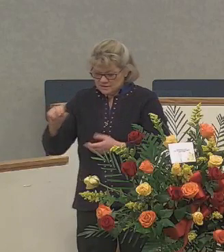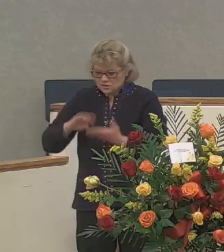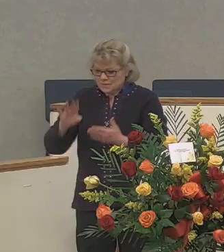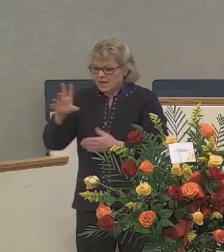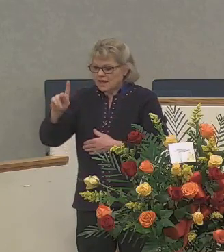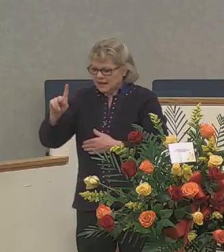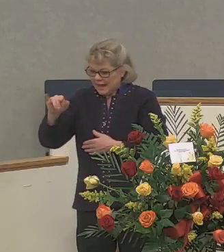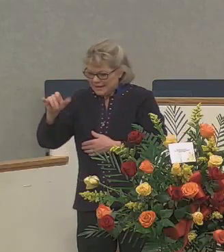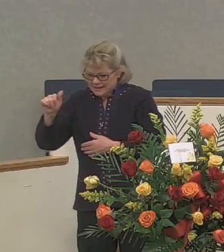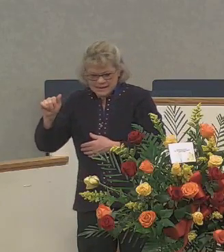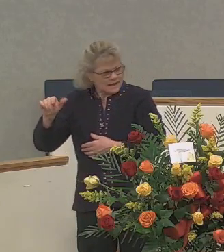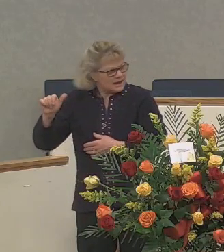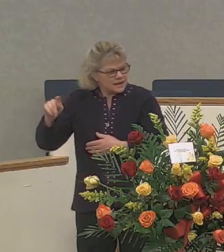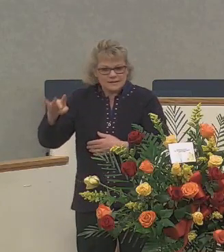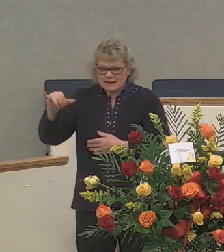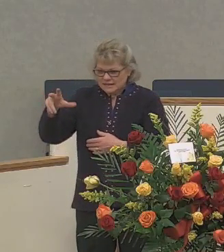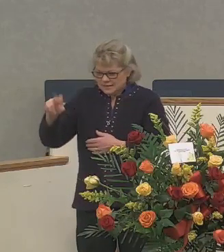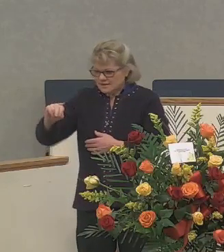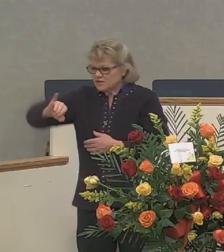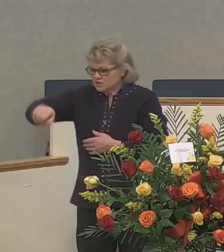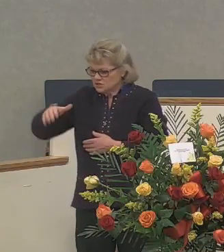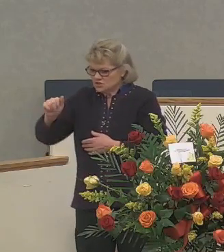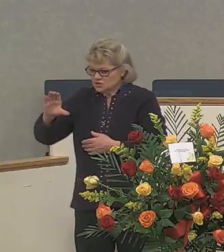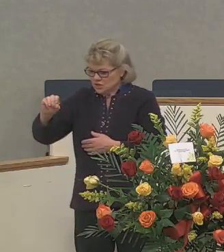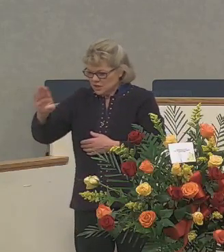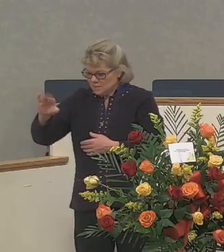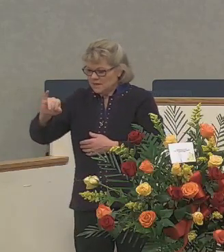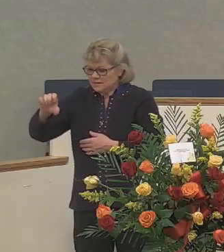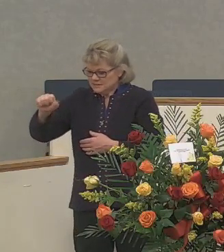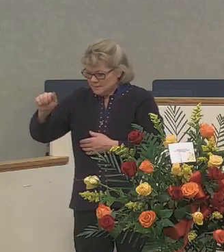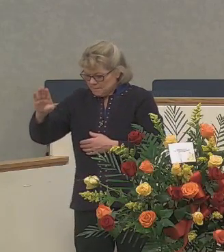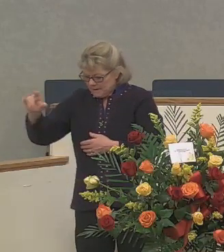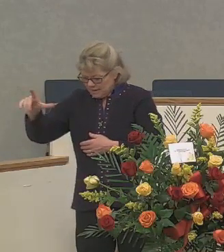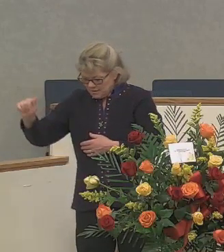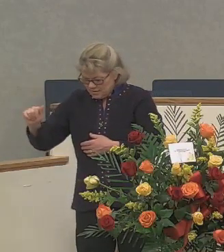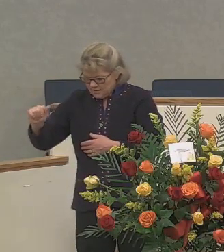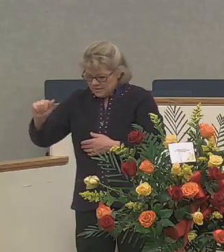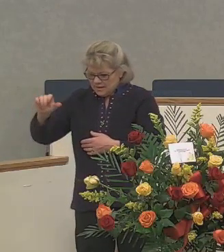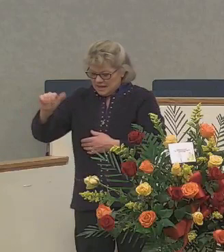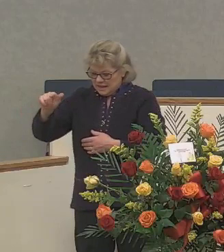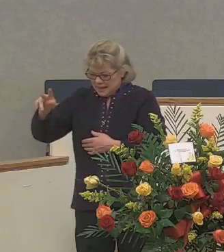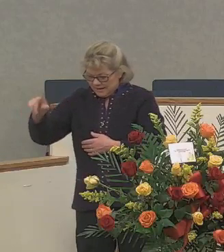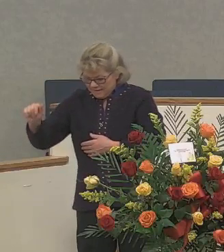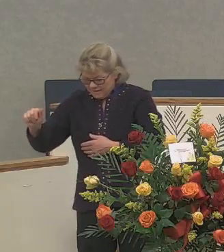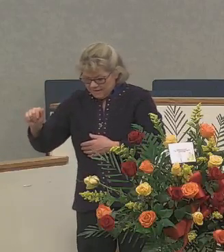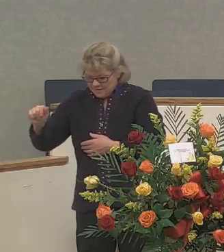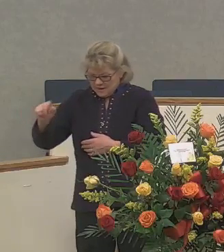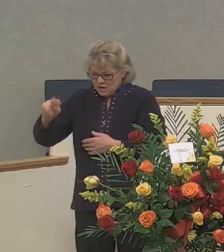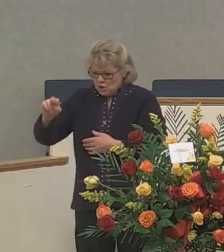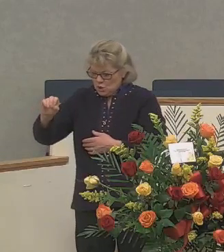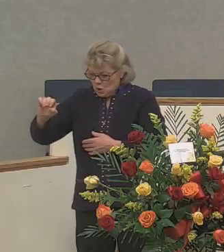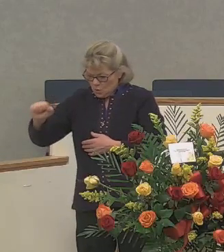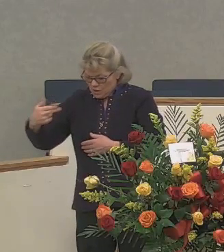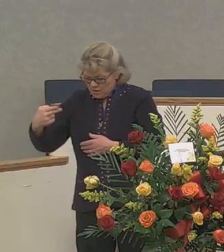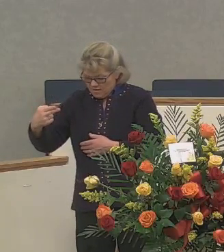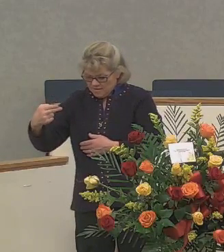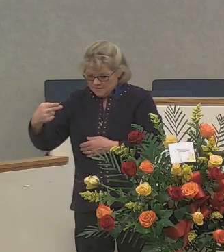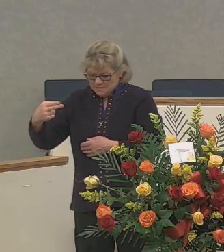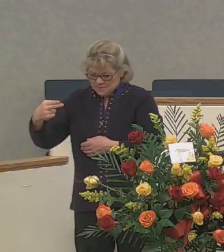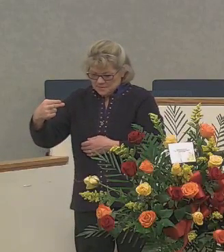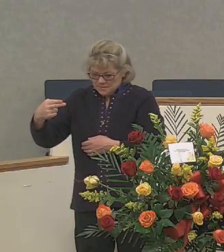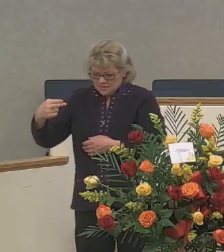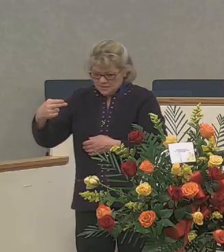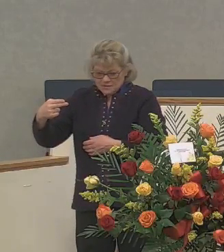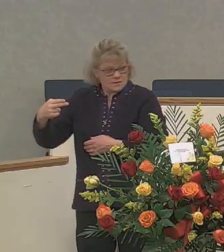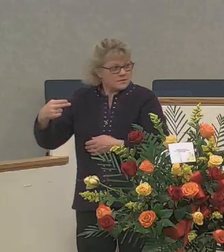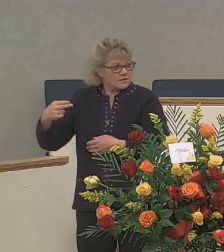Caitlin, Jacob, Isabella, Elania, Noah, not